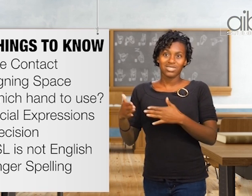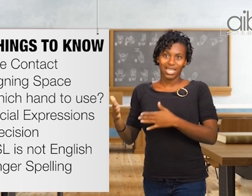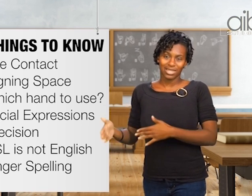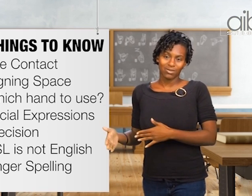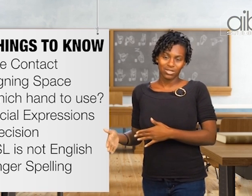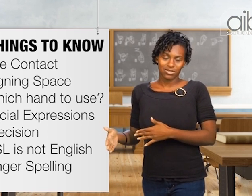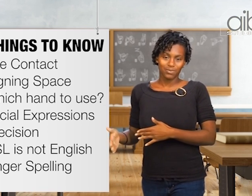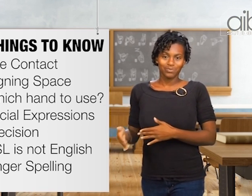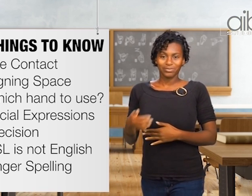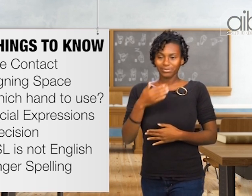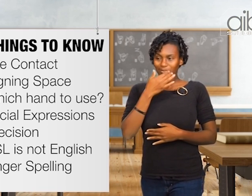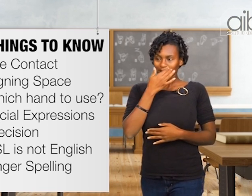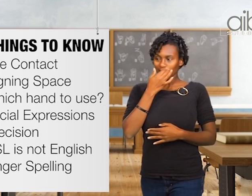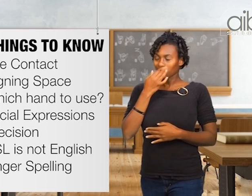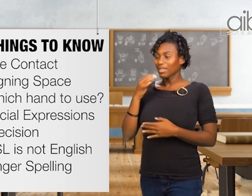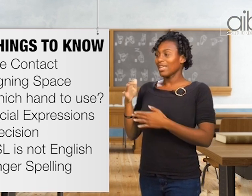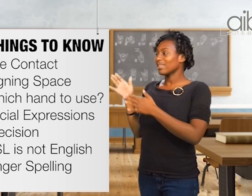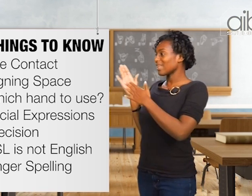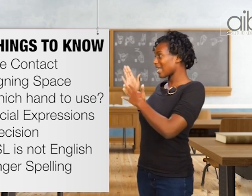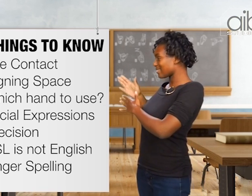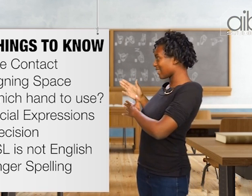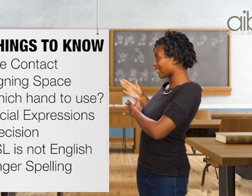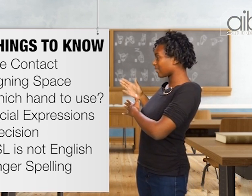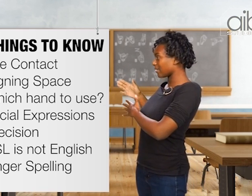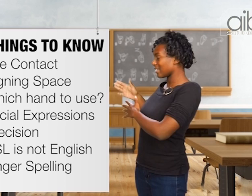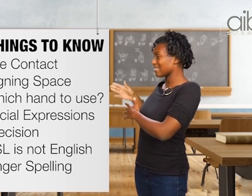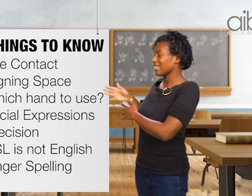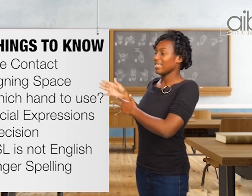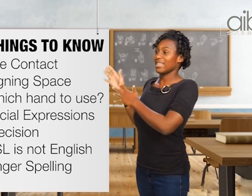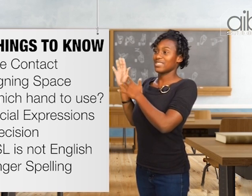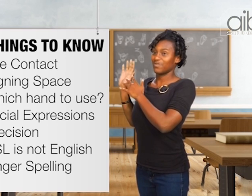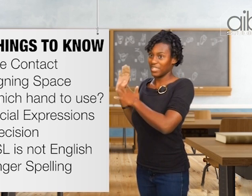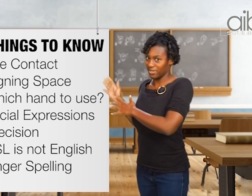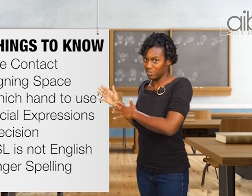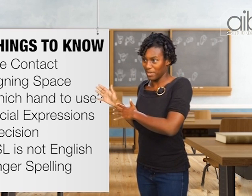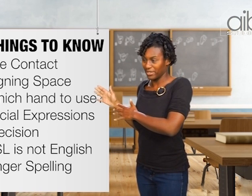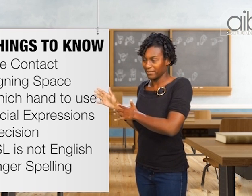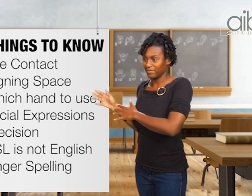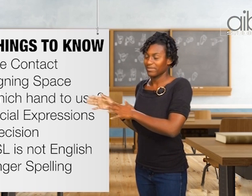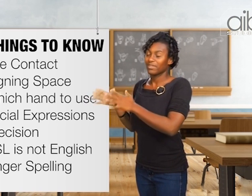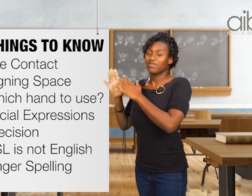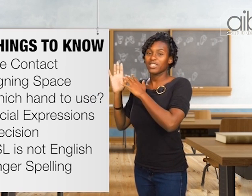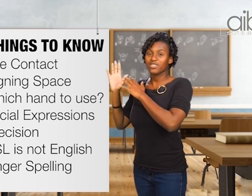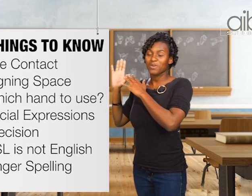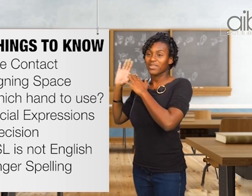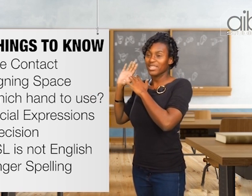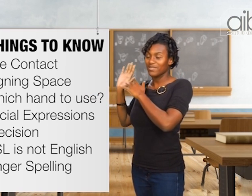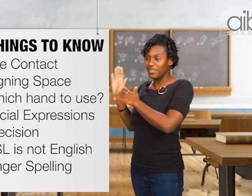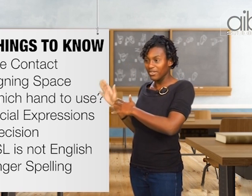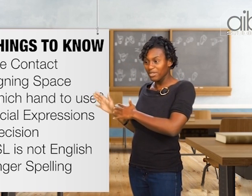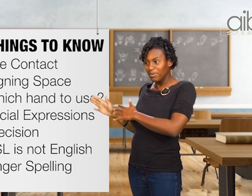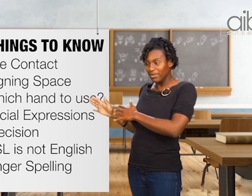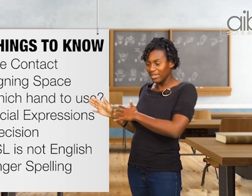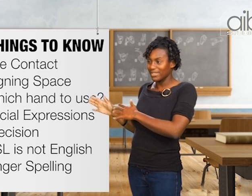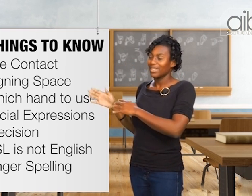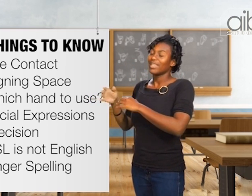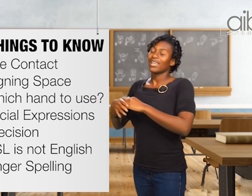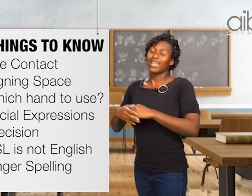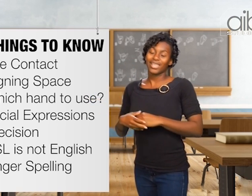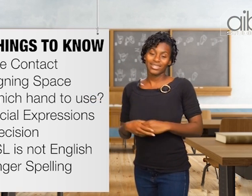sign language. And the last thing on our list is fingerspelling. Fingerspelling is very important in the